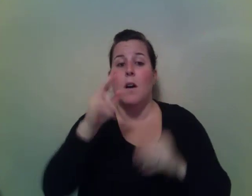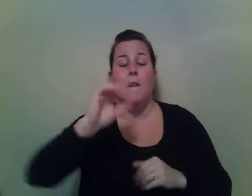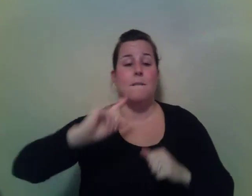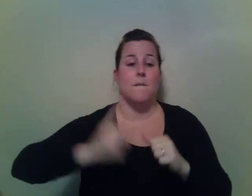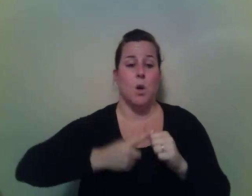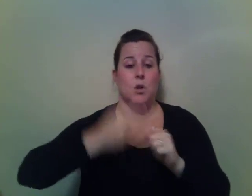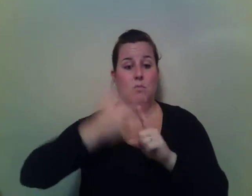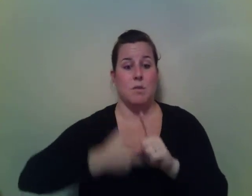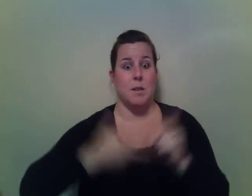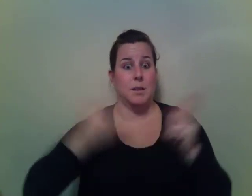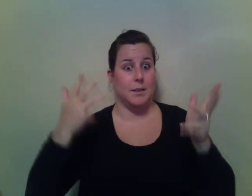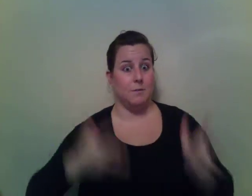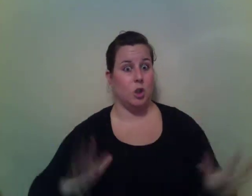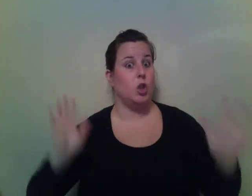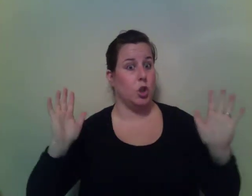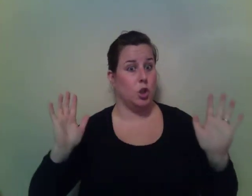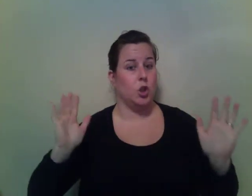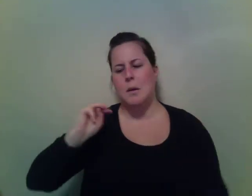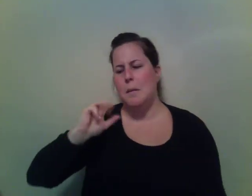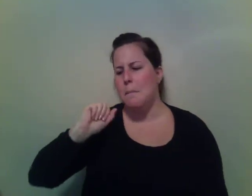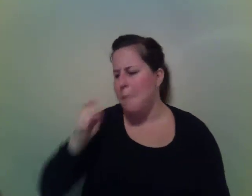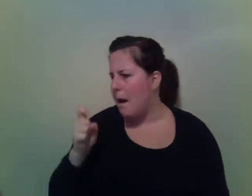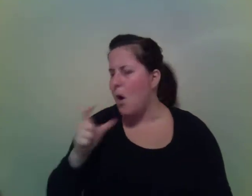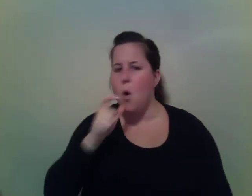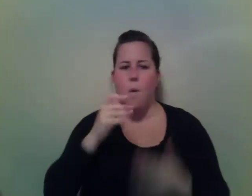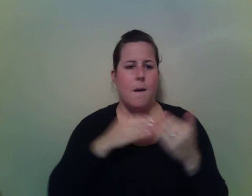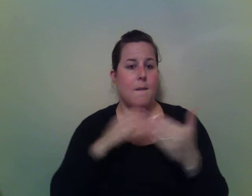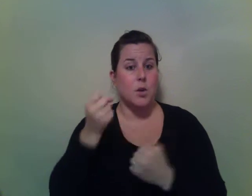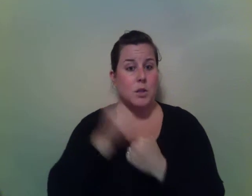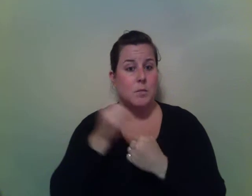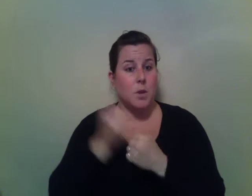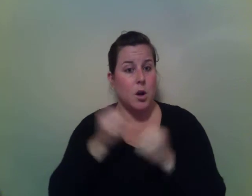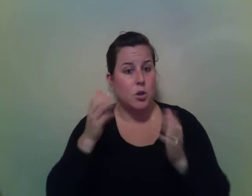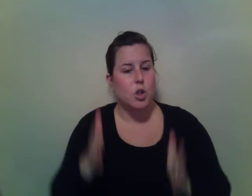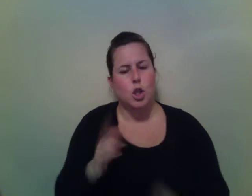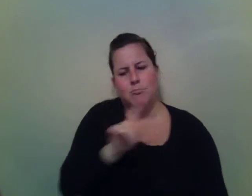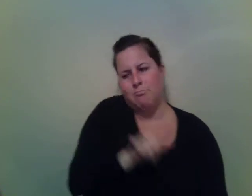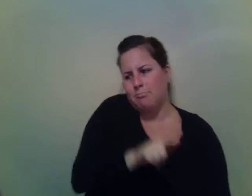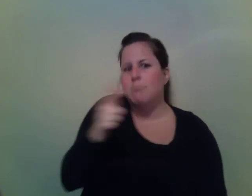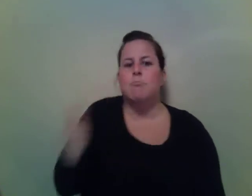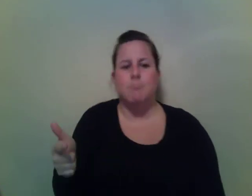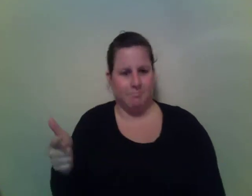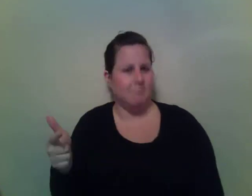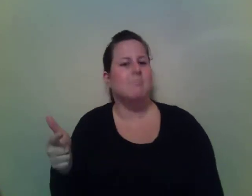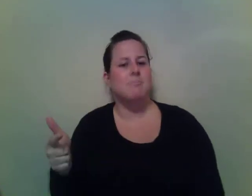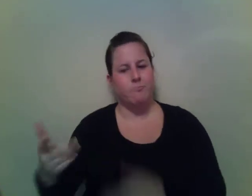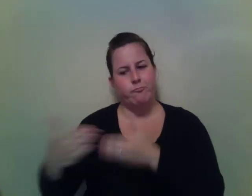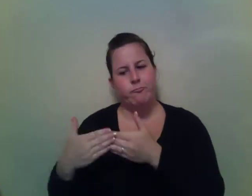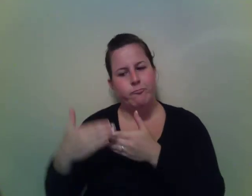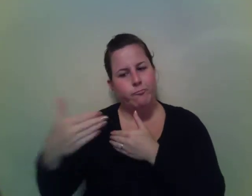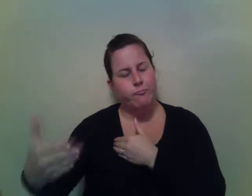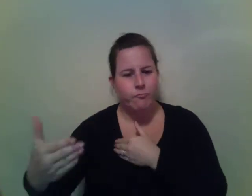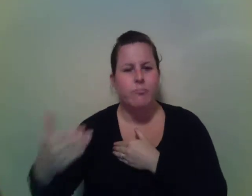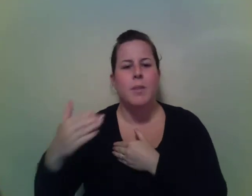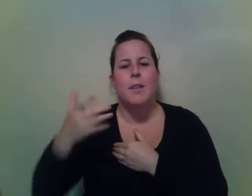three months, Max, or whoever the sponsor would be, would then be receiving full uni-level commissions at that point.